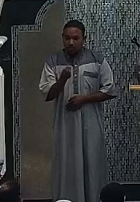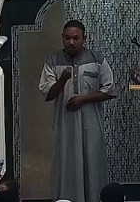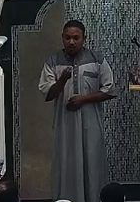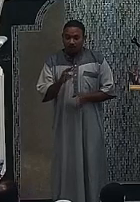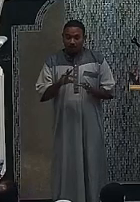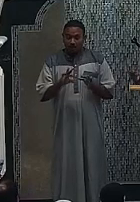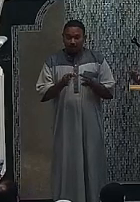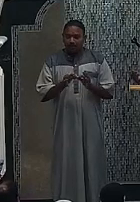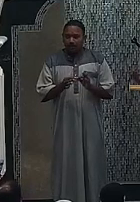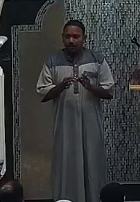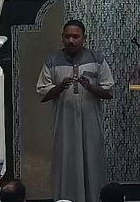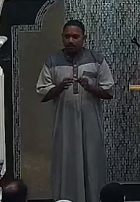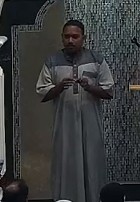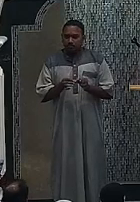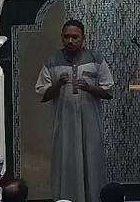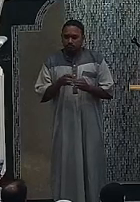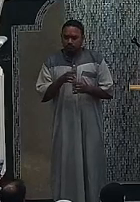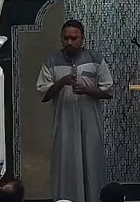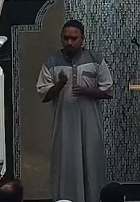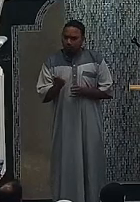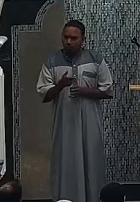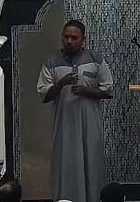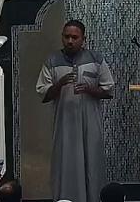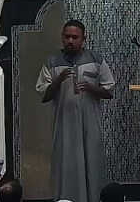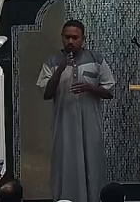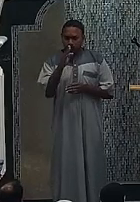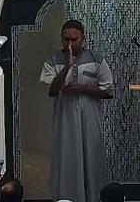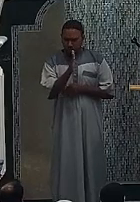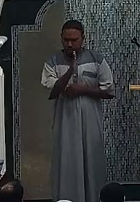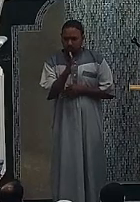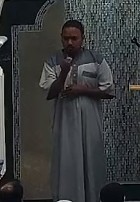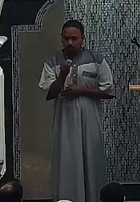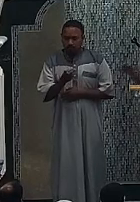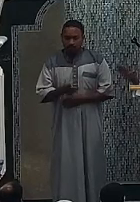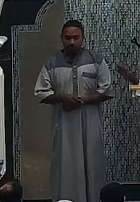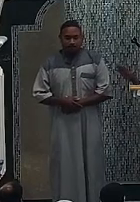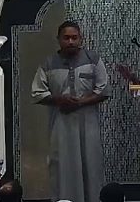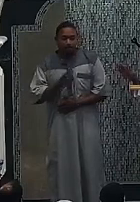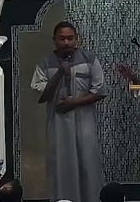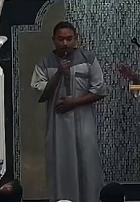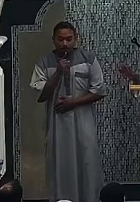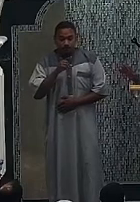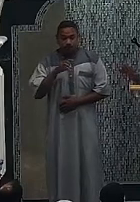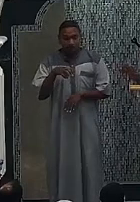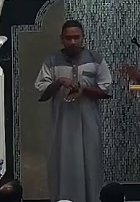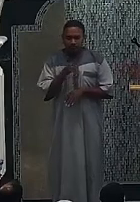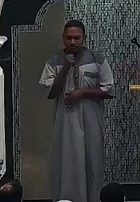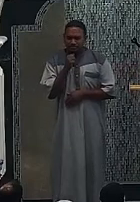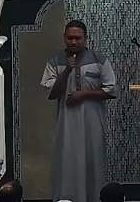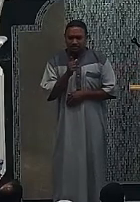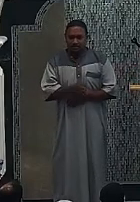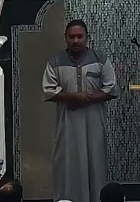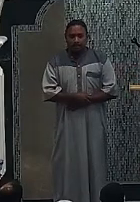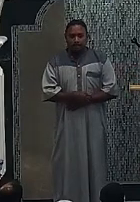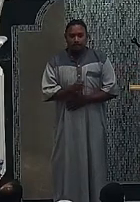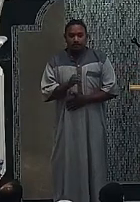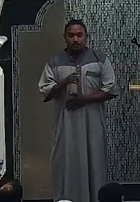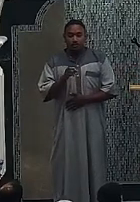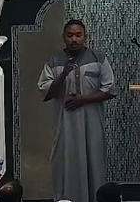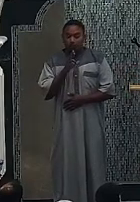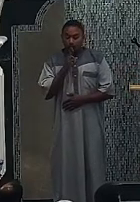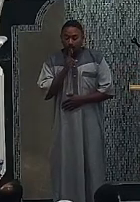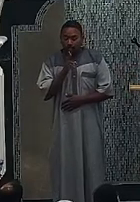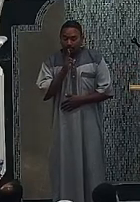interpreter at Jumu'ah. So we really need those interpreters. Ma for repeating that. But what I wanted to say is